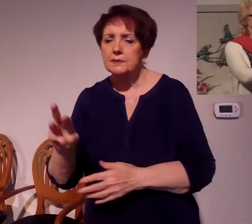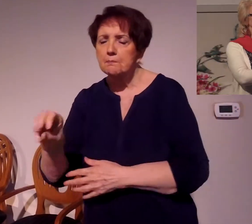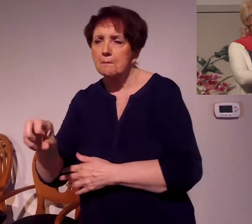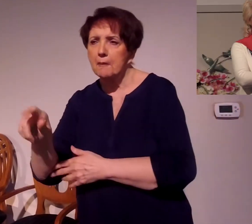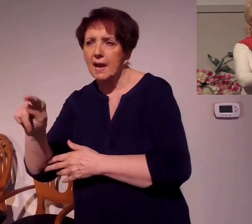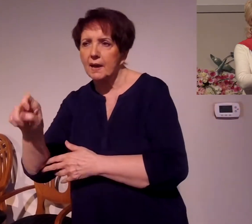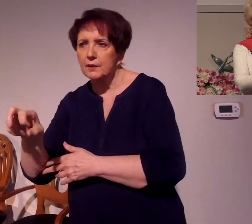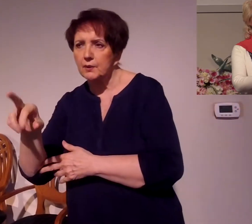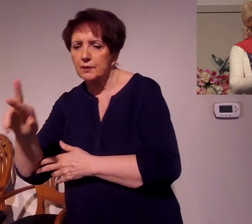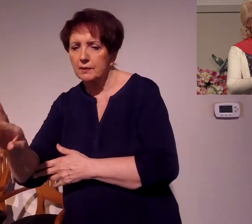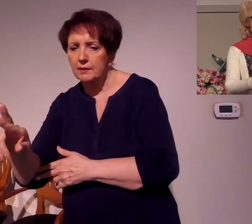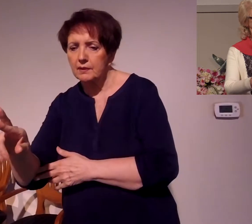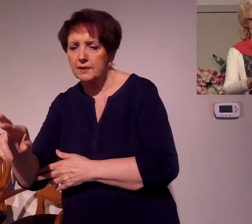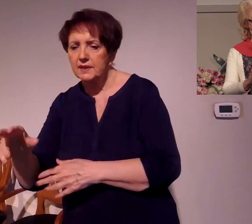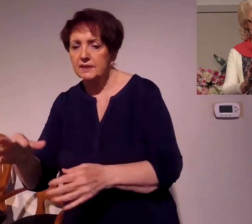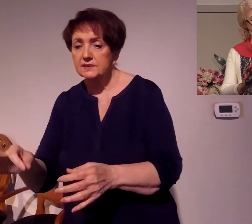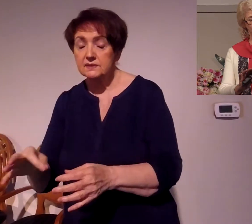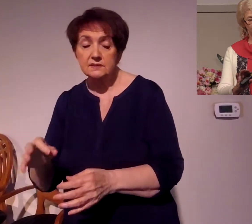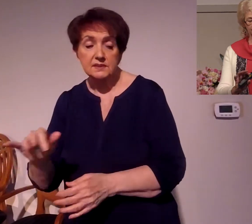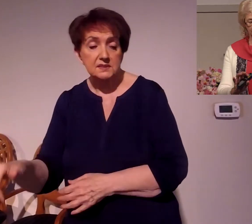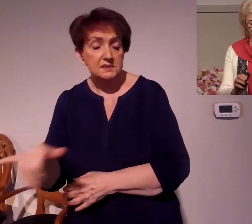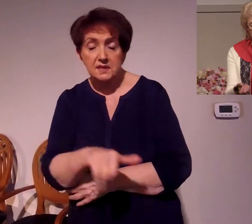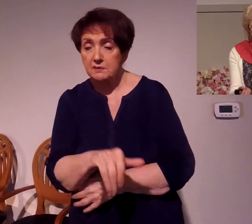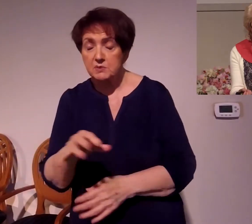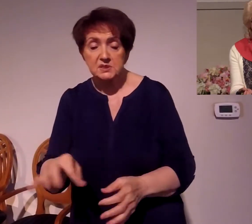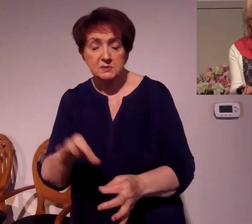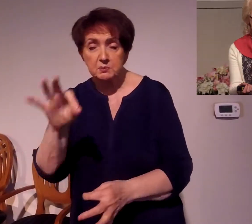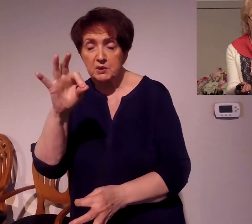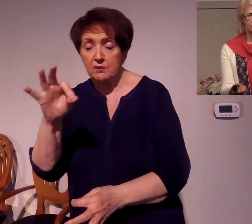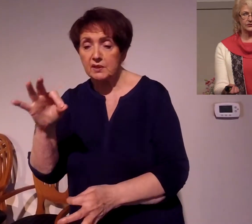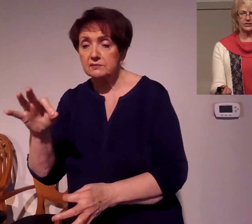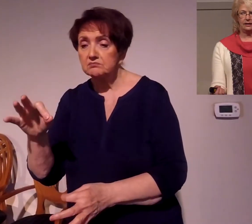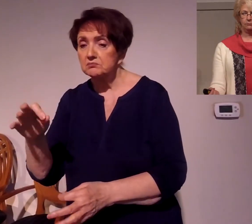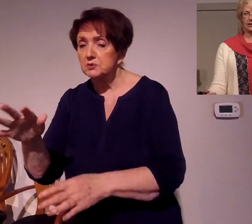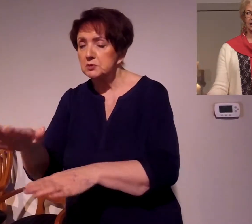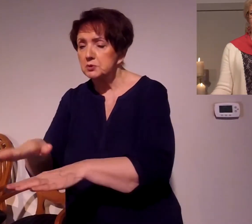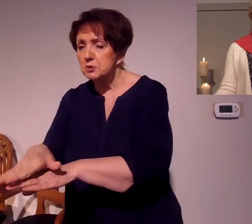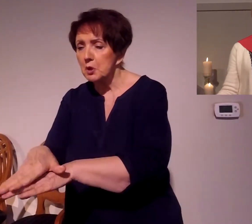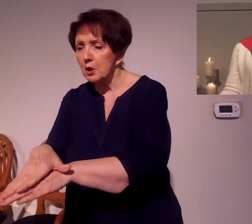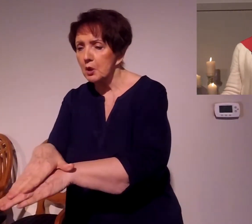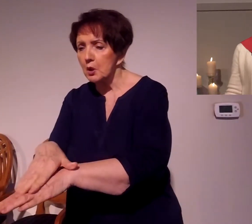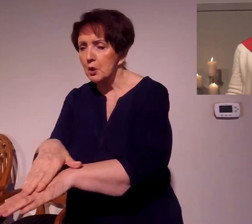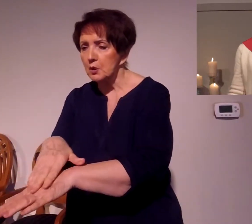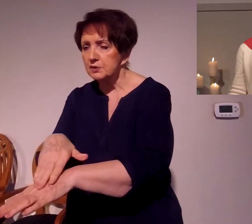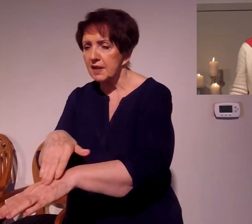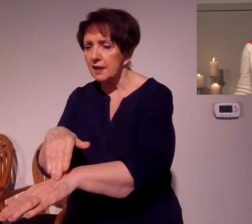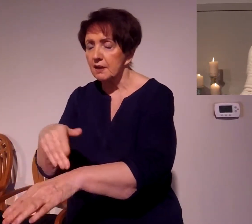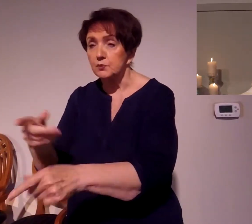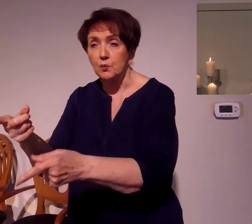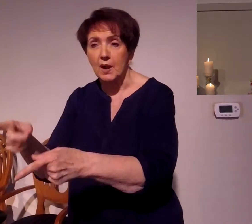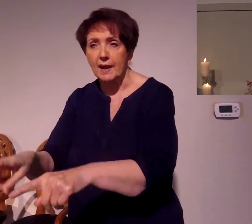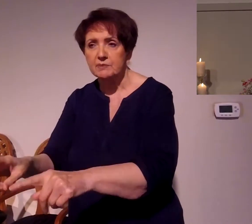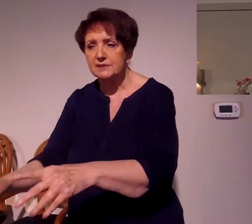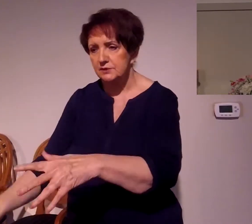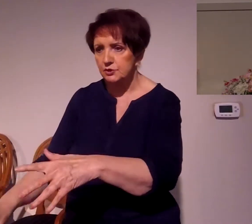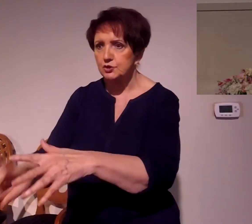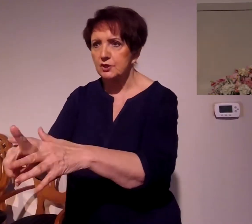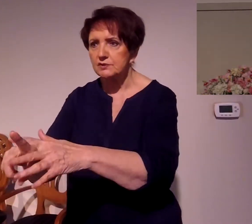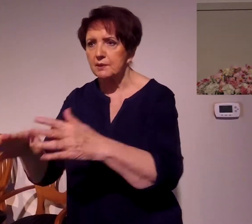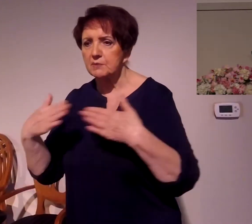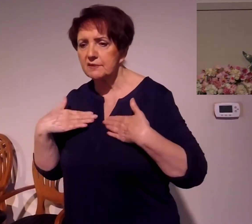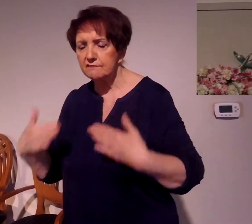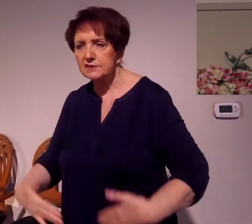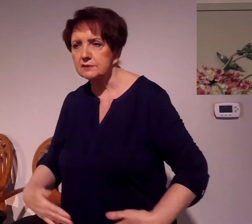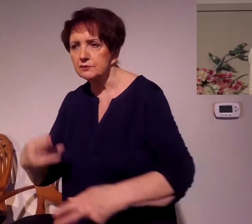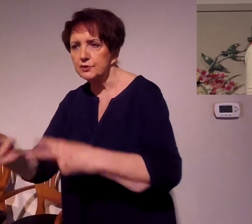simply spirit slowed down until it all of a sudden winks into existence and becomes the physical universe. This is actually a